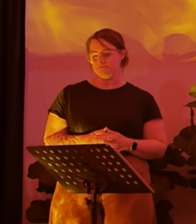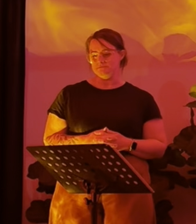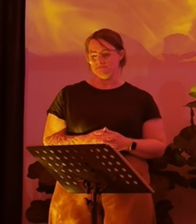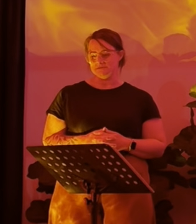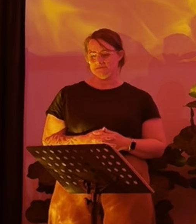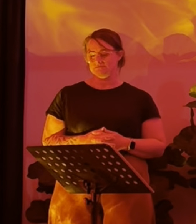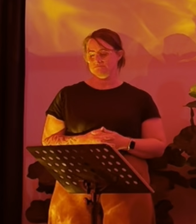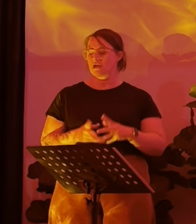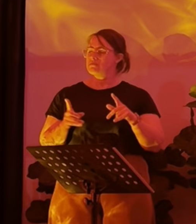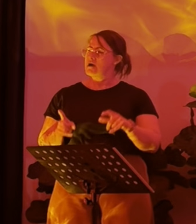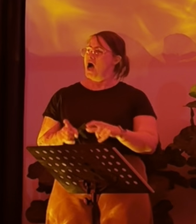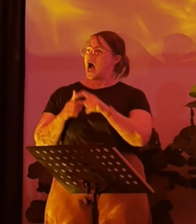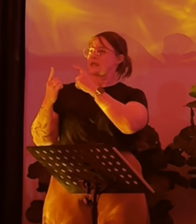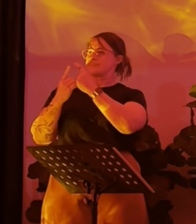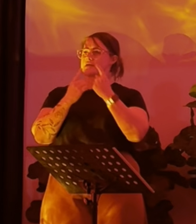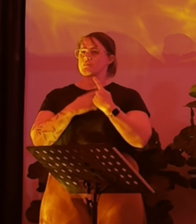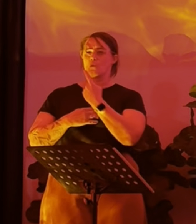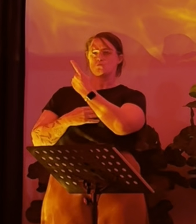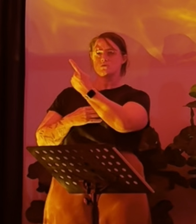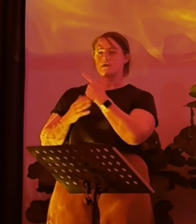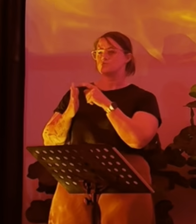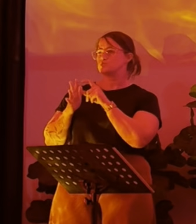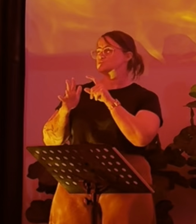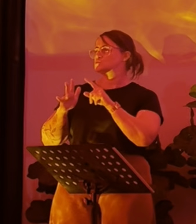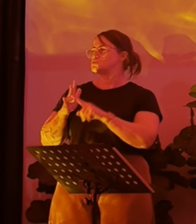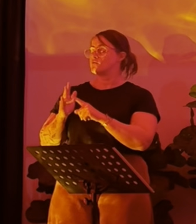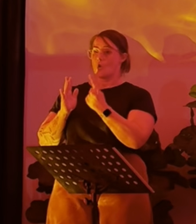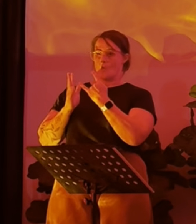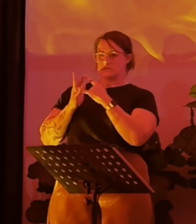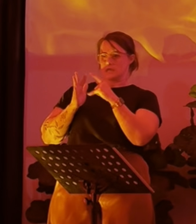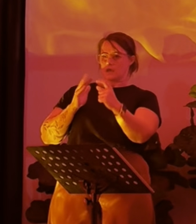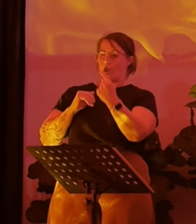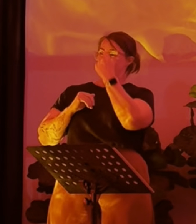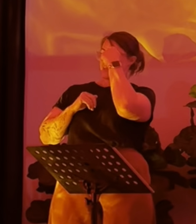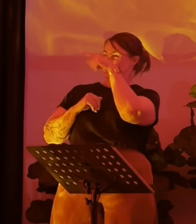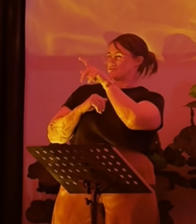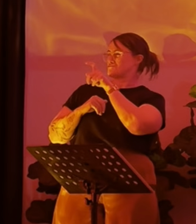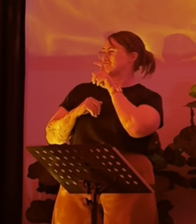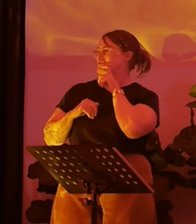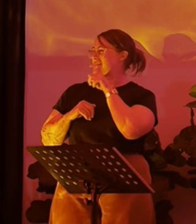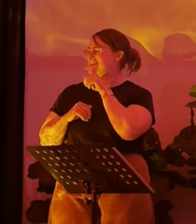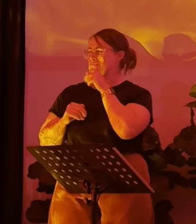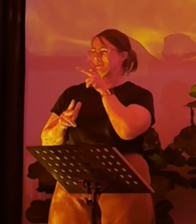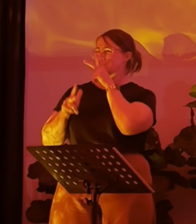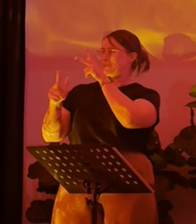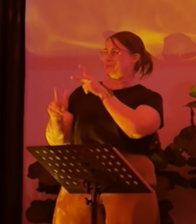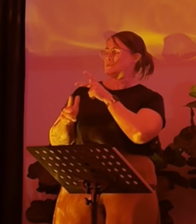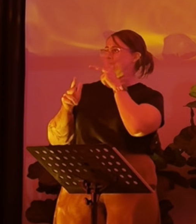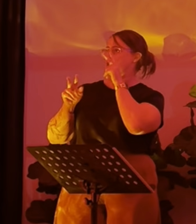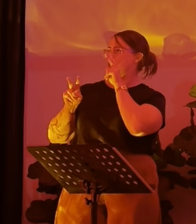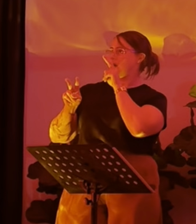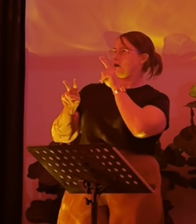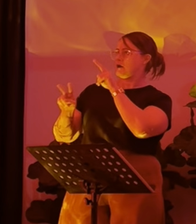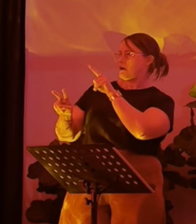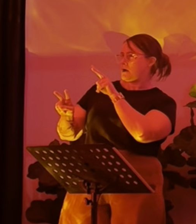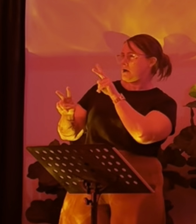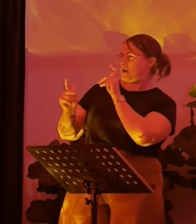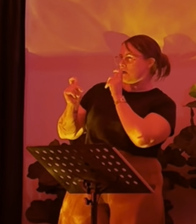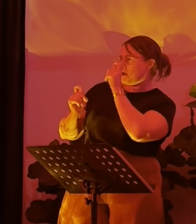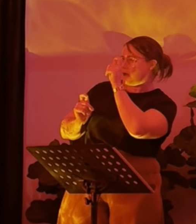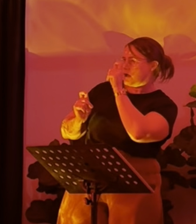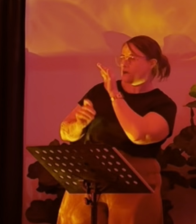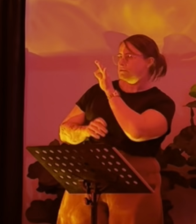Now this gonna be the hardest thing we've ever had to do. And for a second, I think it's you being funny, boo. But the more I look, I can tell that this ain't a joke to